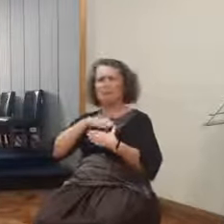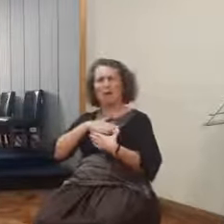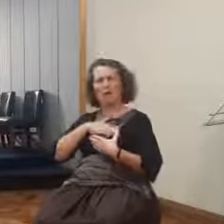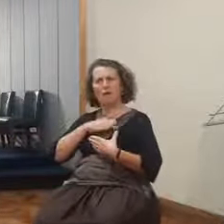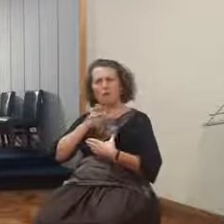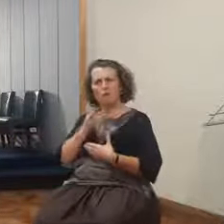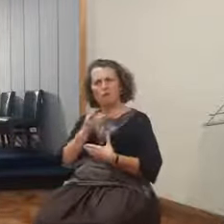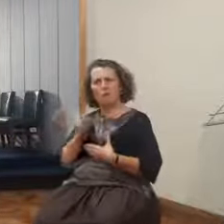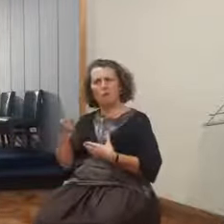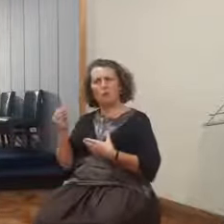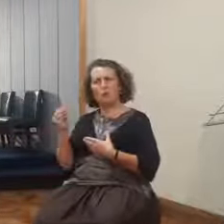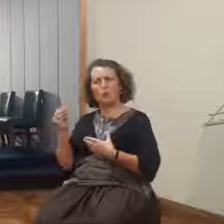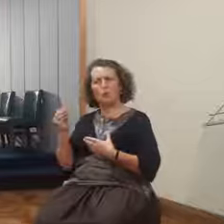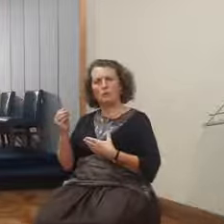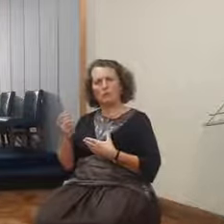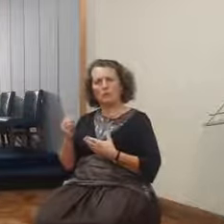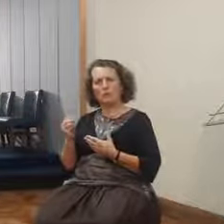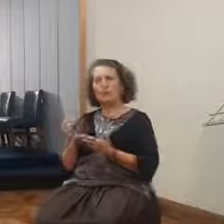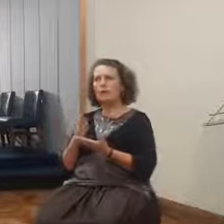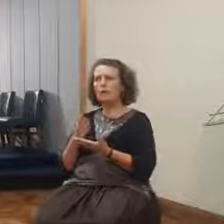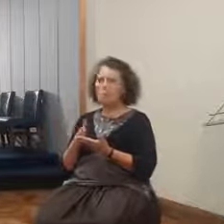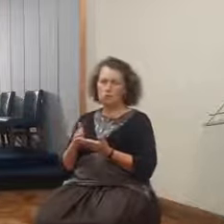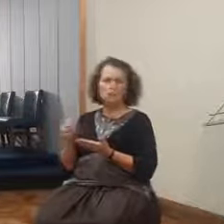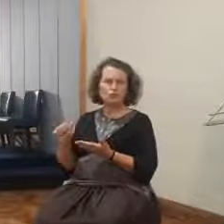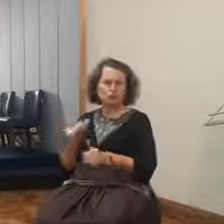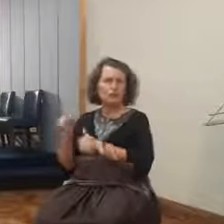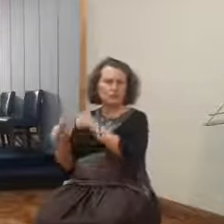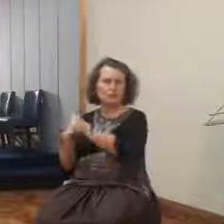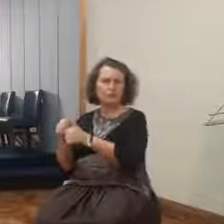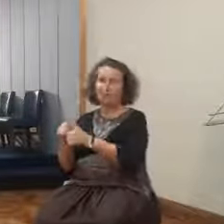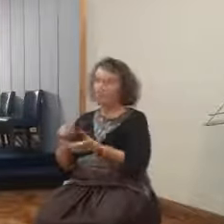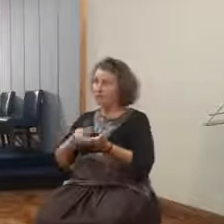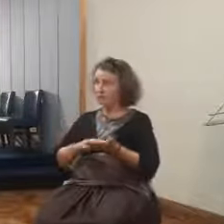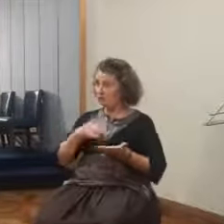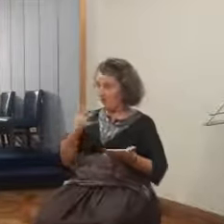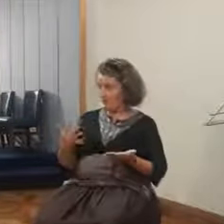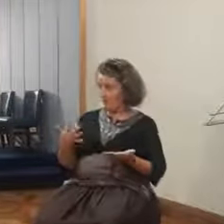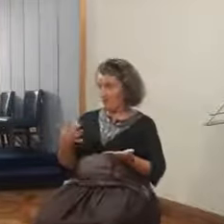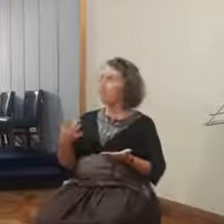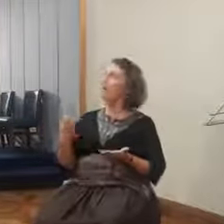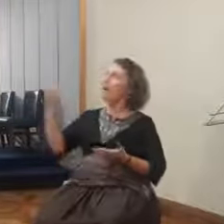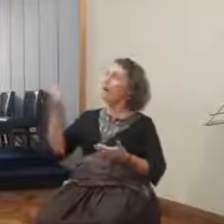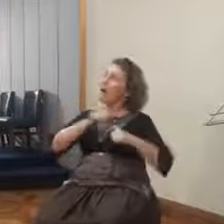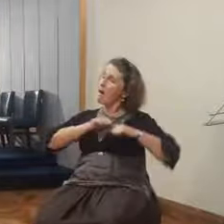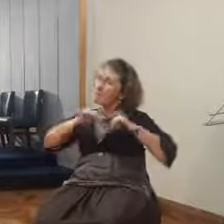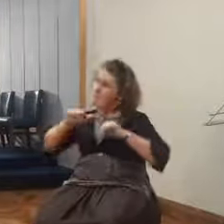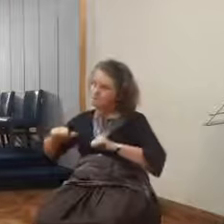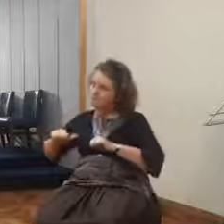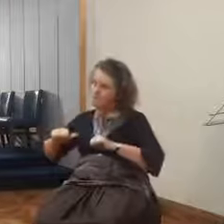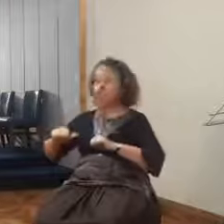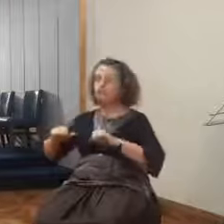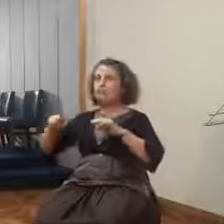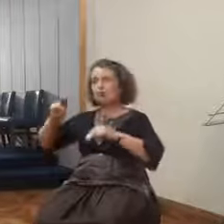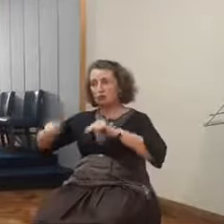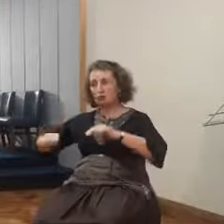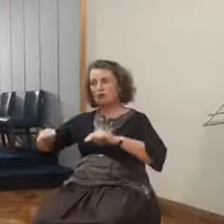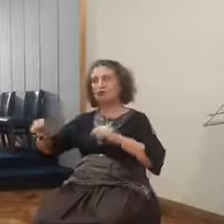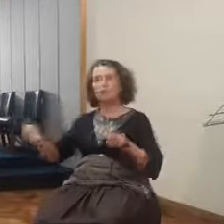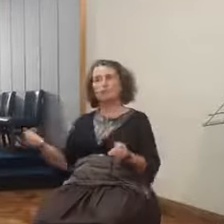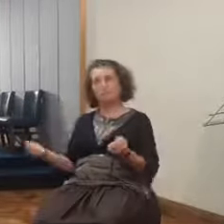praising and rejoicing. Verse 5, he loveth righteousness and judgment, that is justice. The earth is